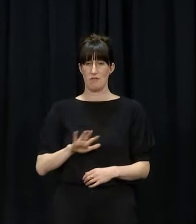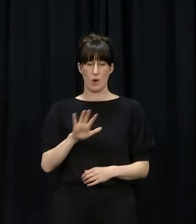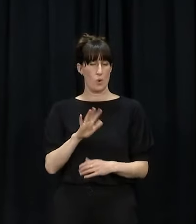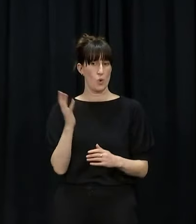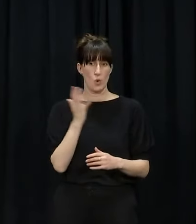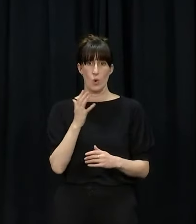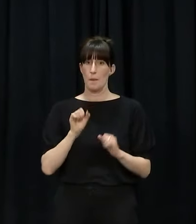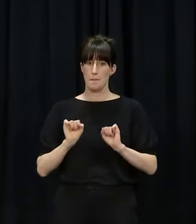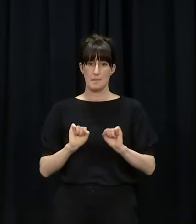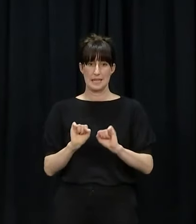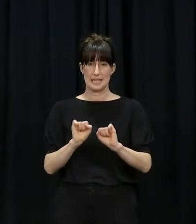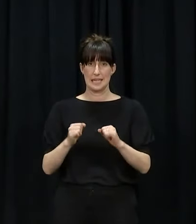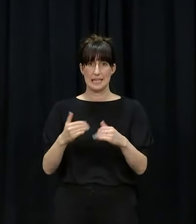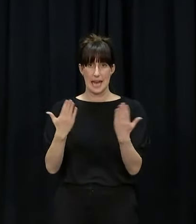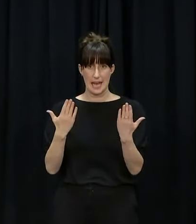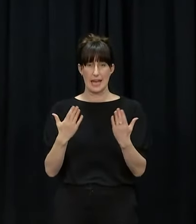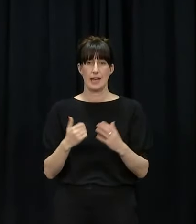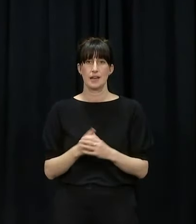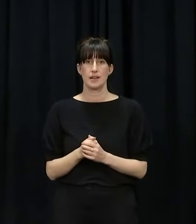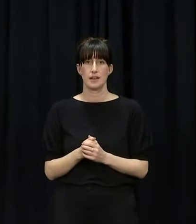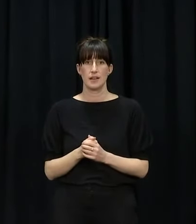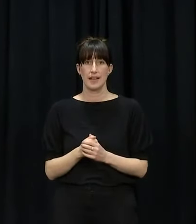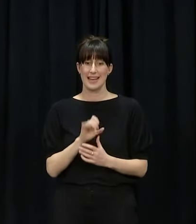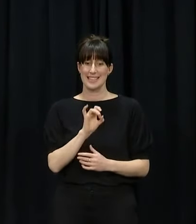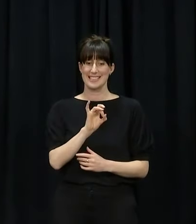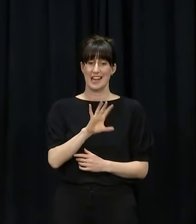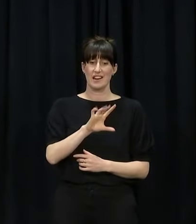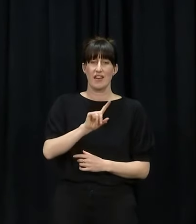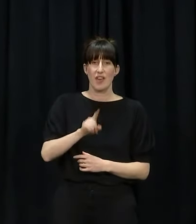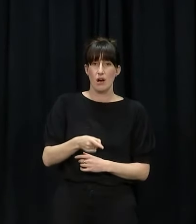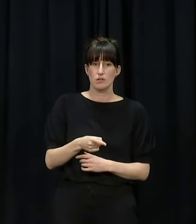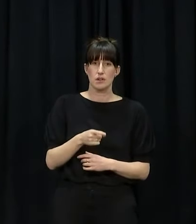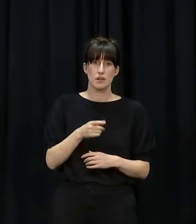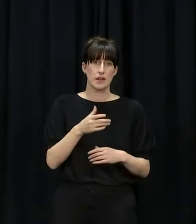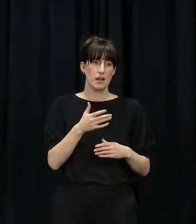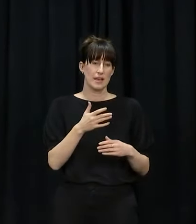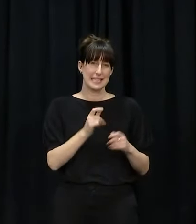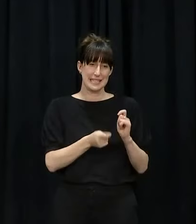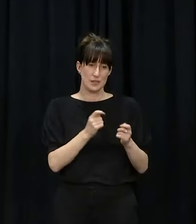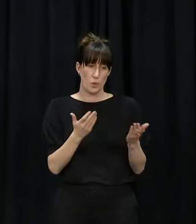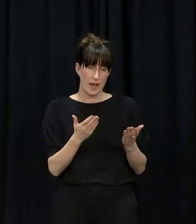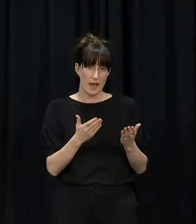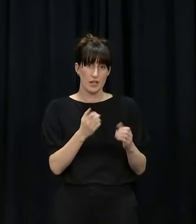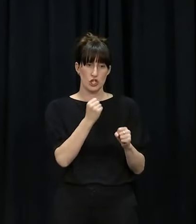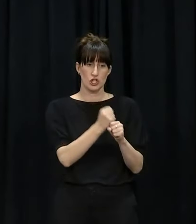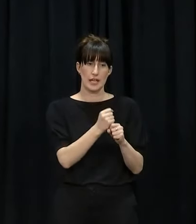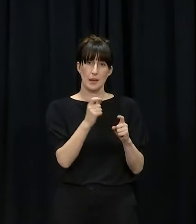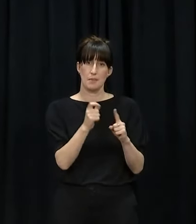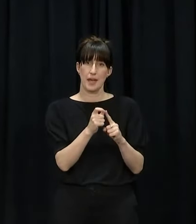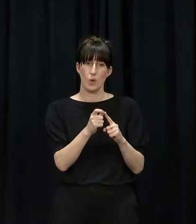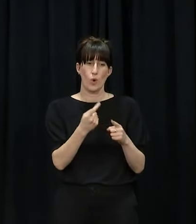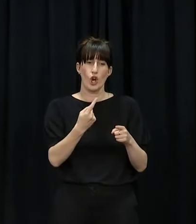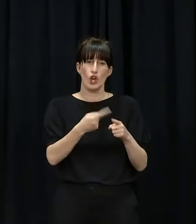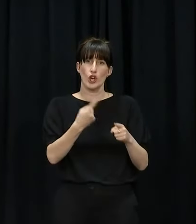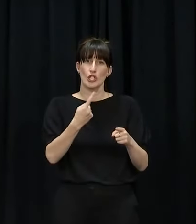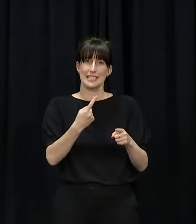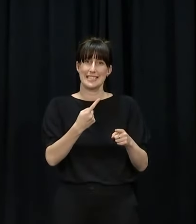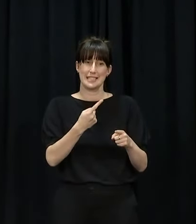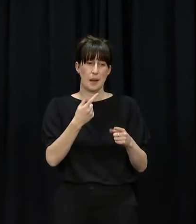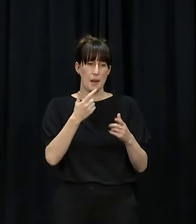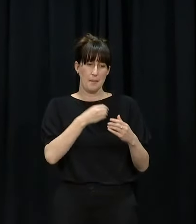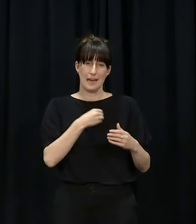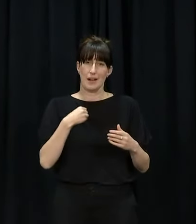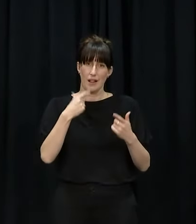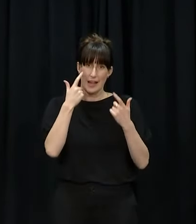last year. Around 10,000 of those tests were taken in general practice and urgent care clinics, and I want to thank our colleagues working in